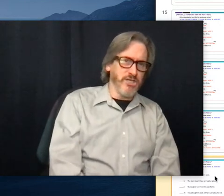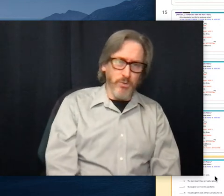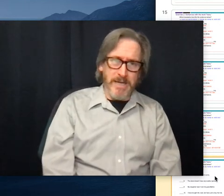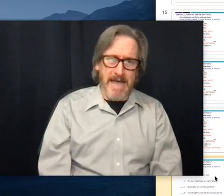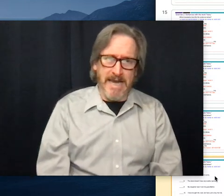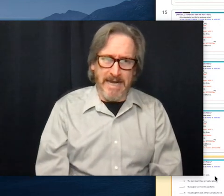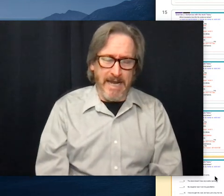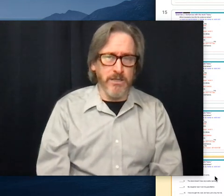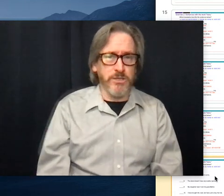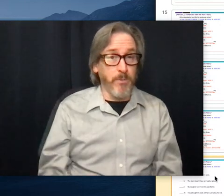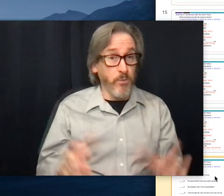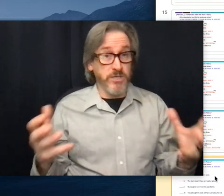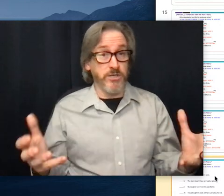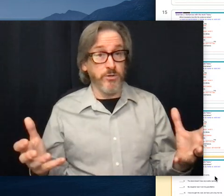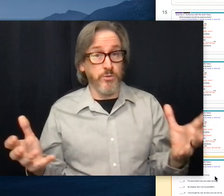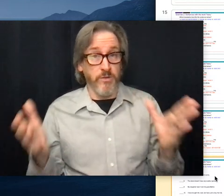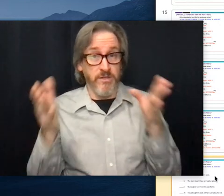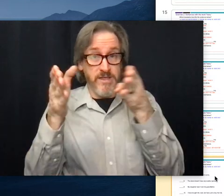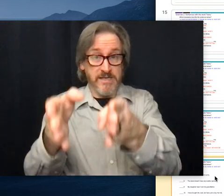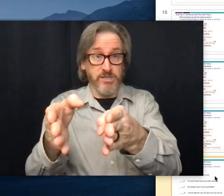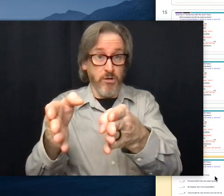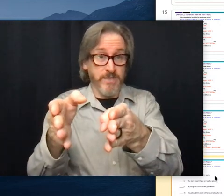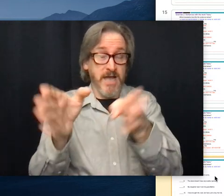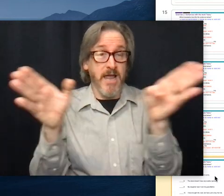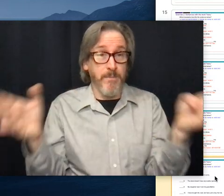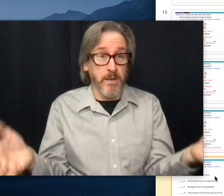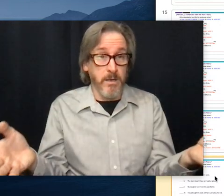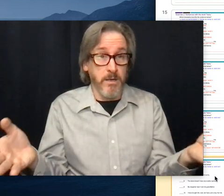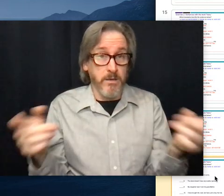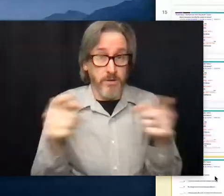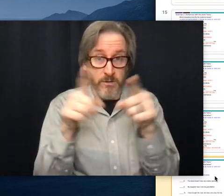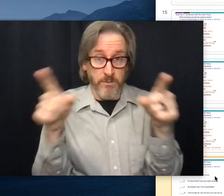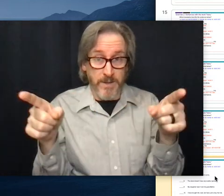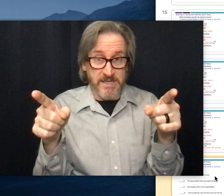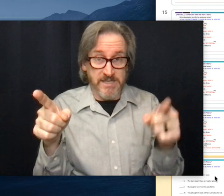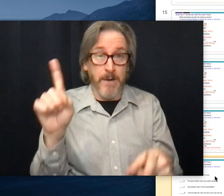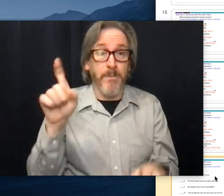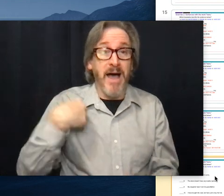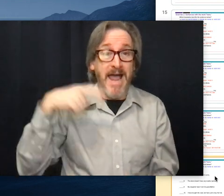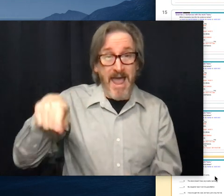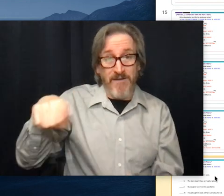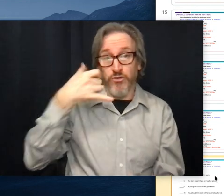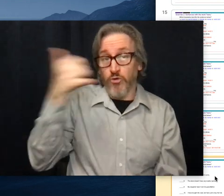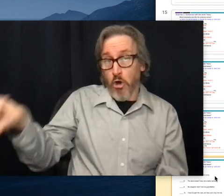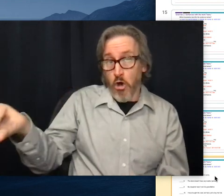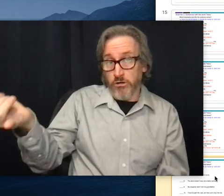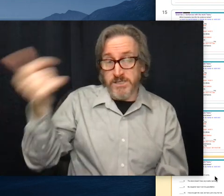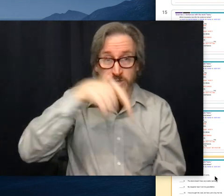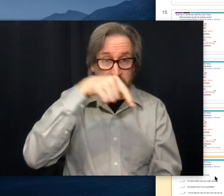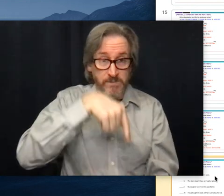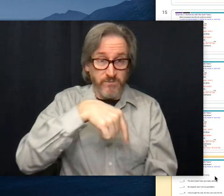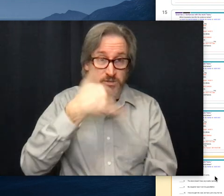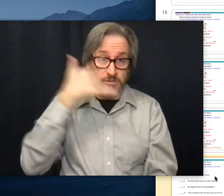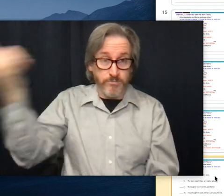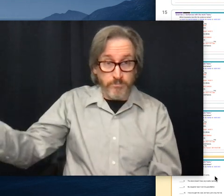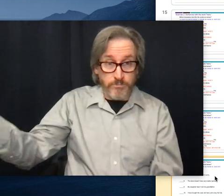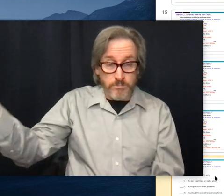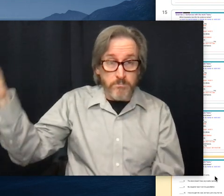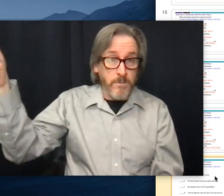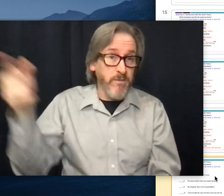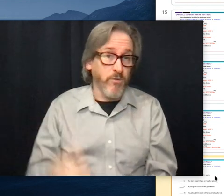used to doing that in English, but we do this all the time. The basic setup, I have to call. Subject comes